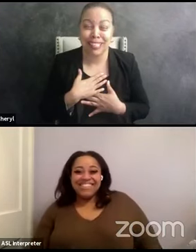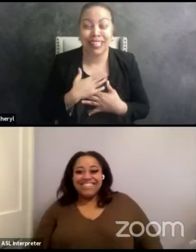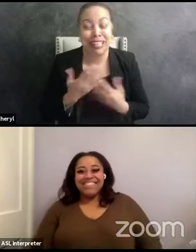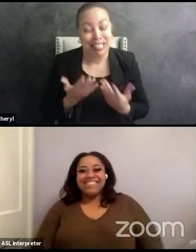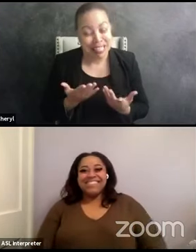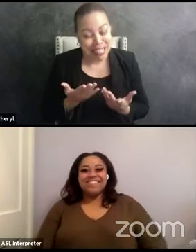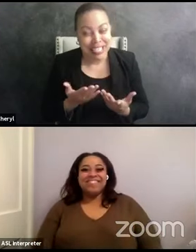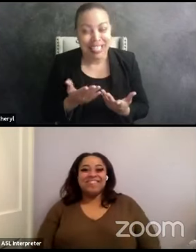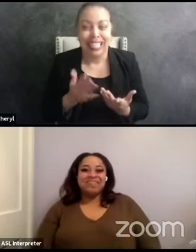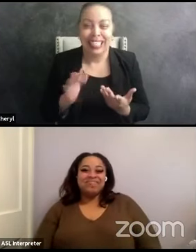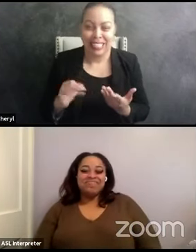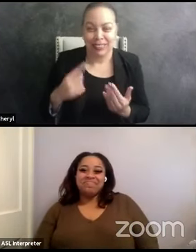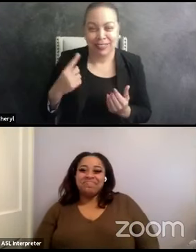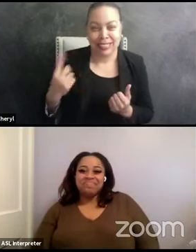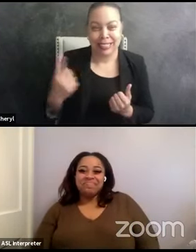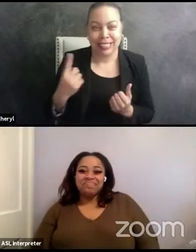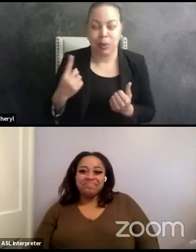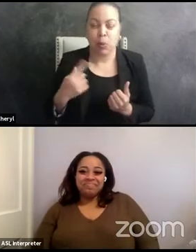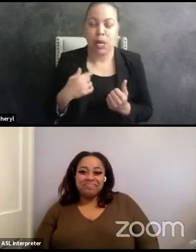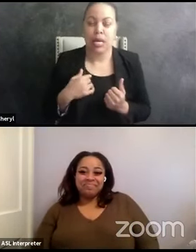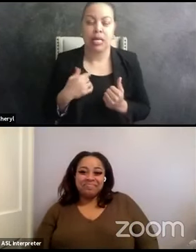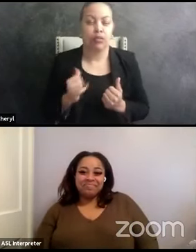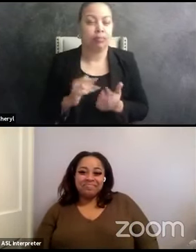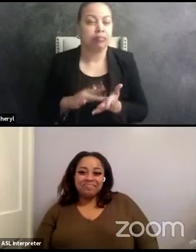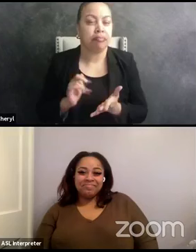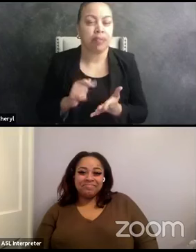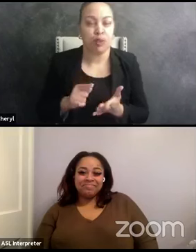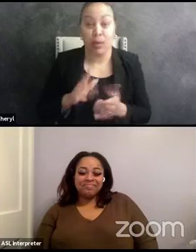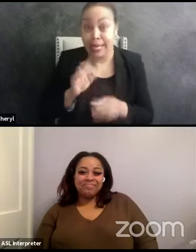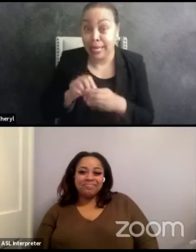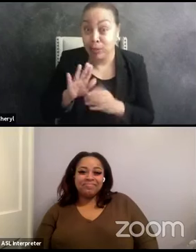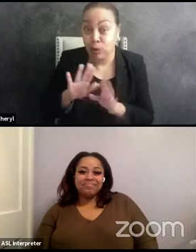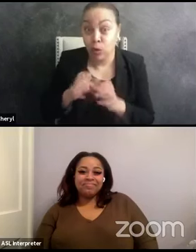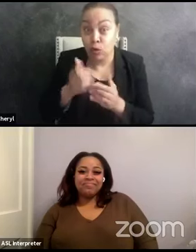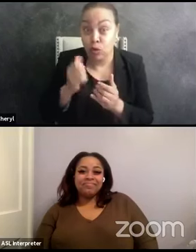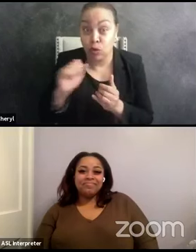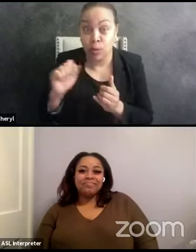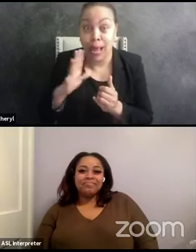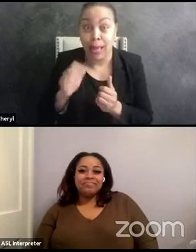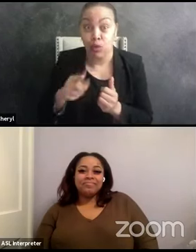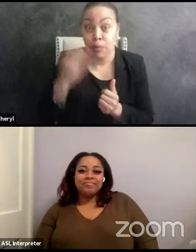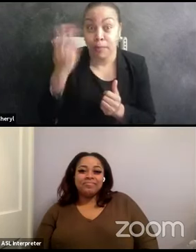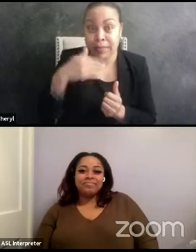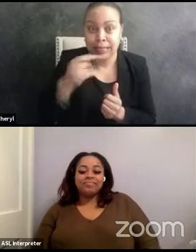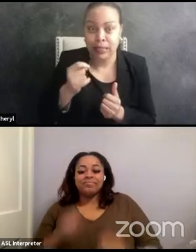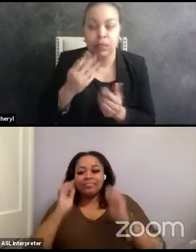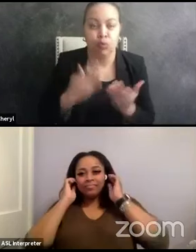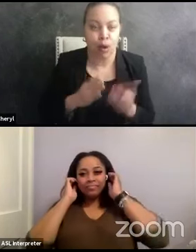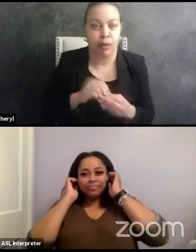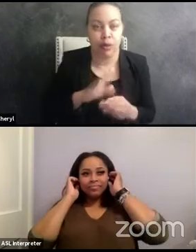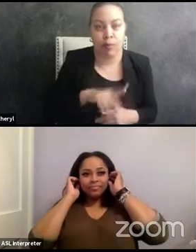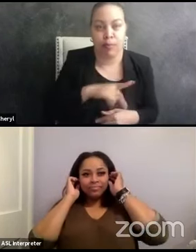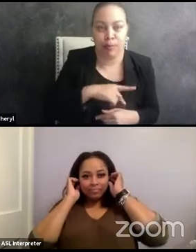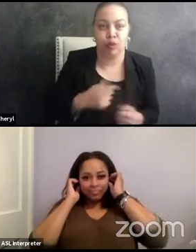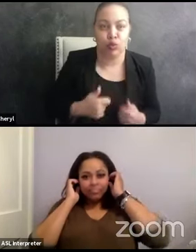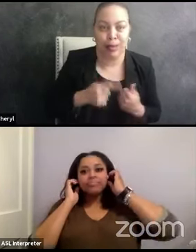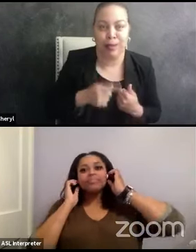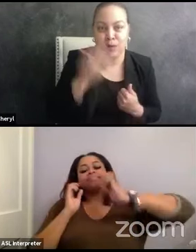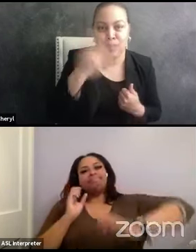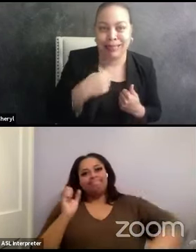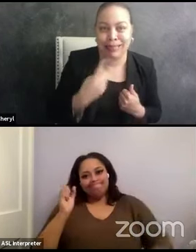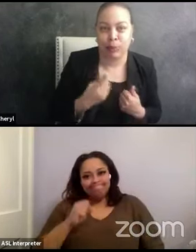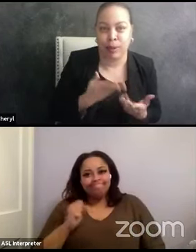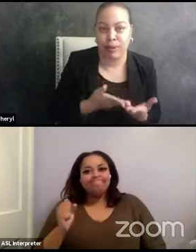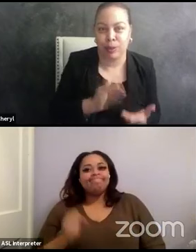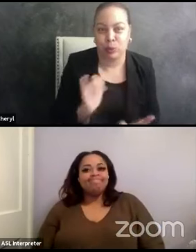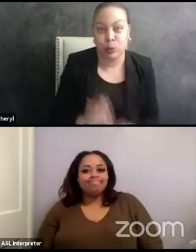if there is someone predatory in your movement and you missed it, there's also someone predatory in your personal life and you've missed it as well. Mm, The